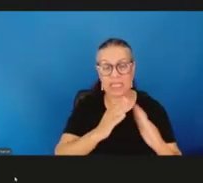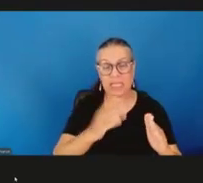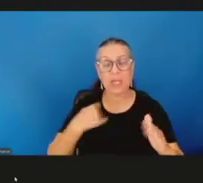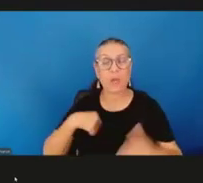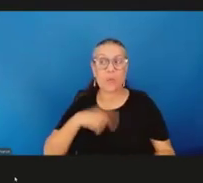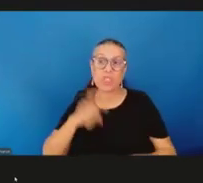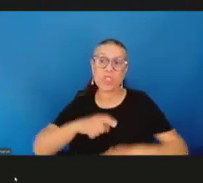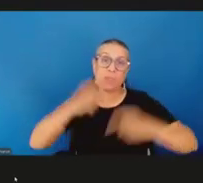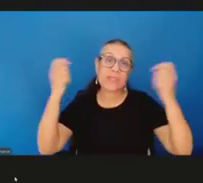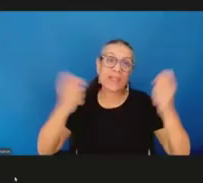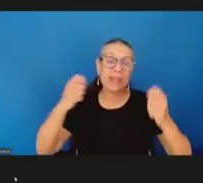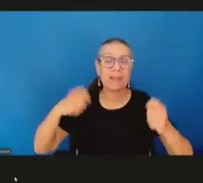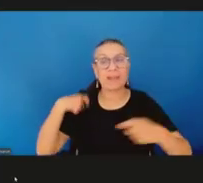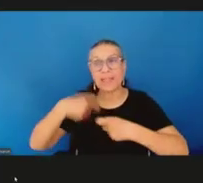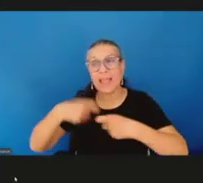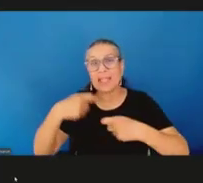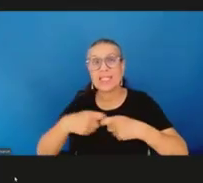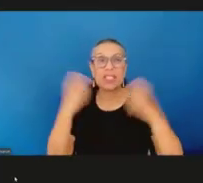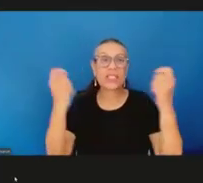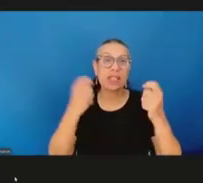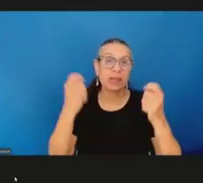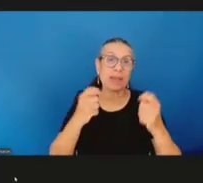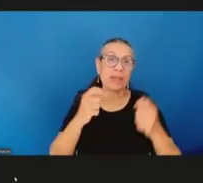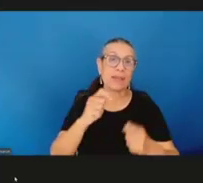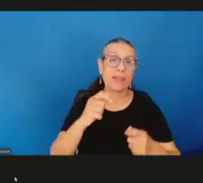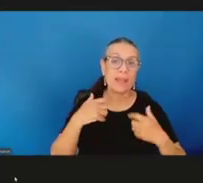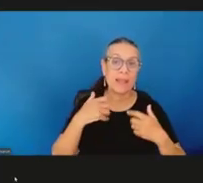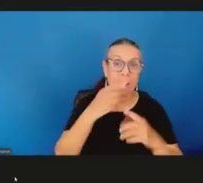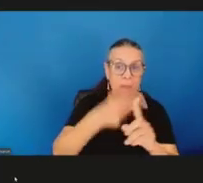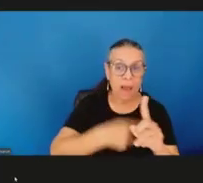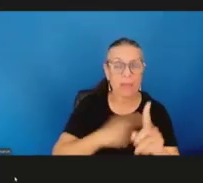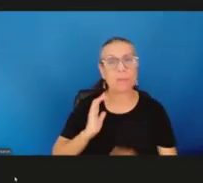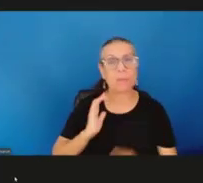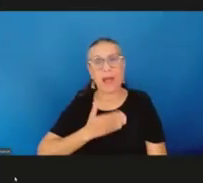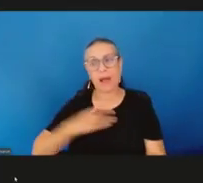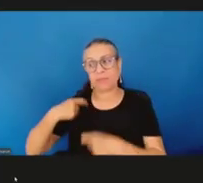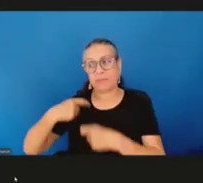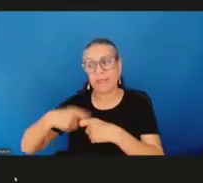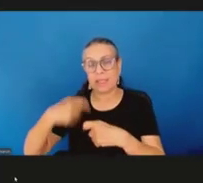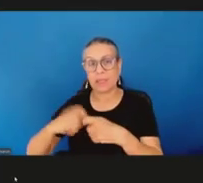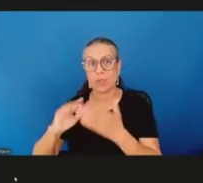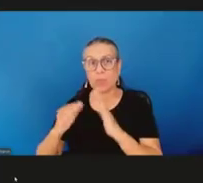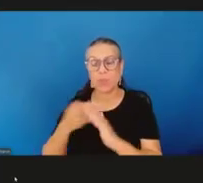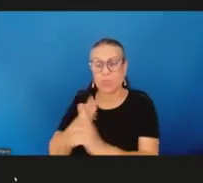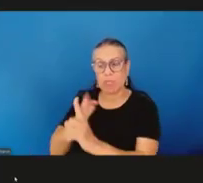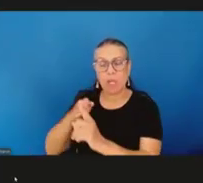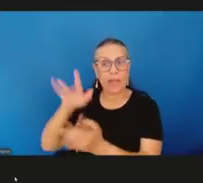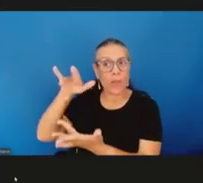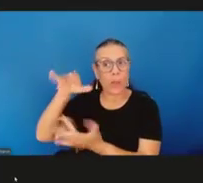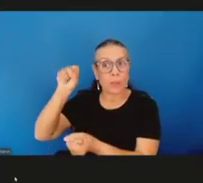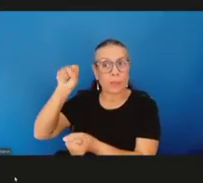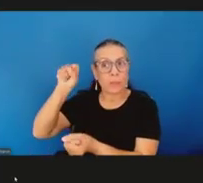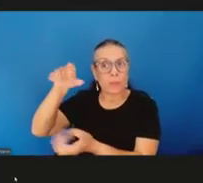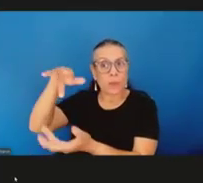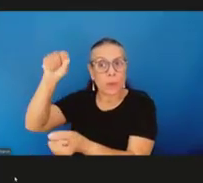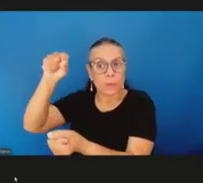celebrating Latino Heritage Month. Our Latina community is being targeted and being disappeared. Mi gente, no